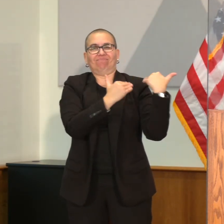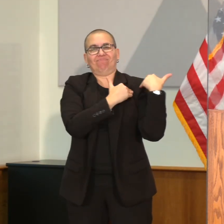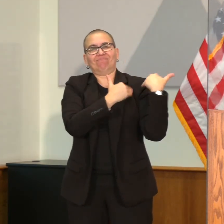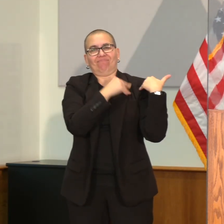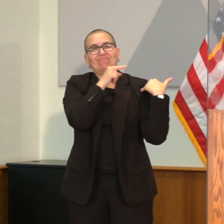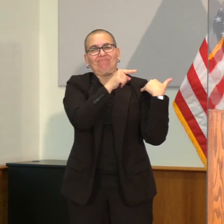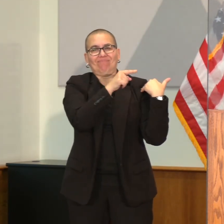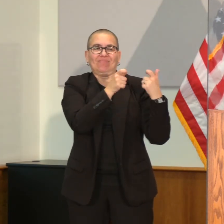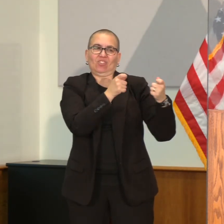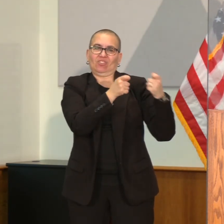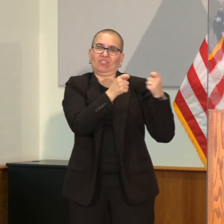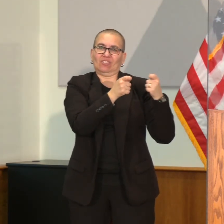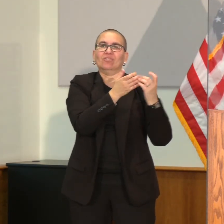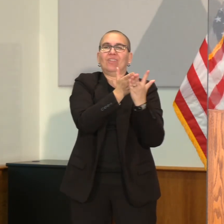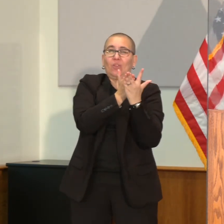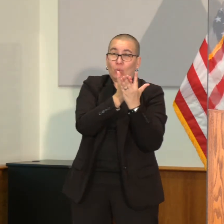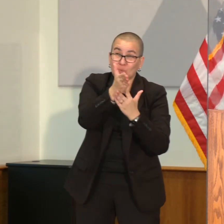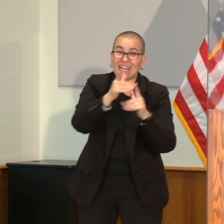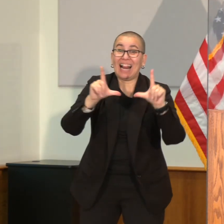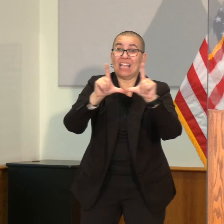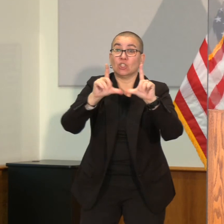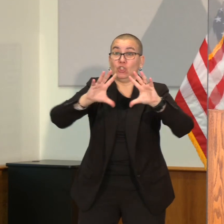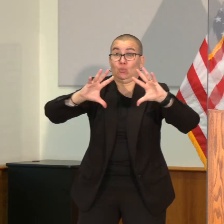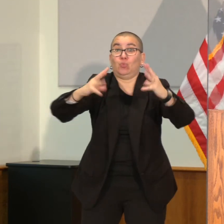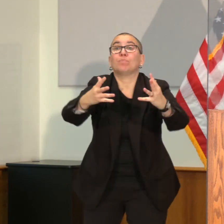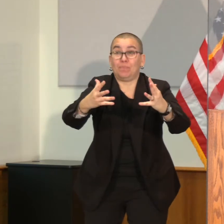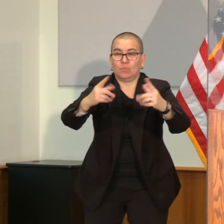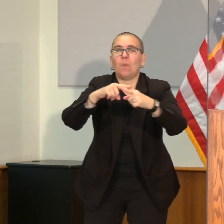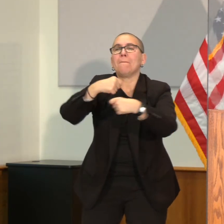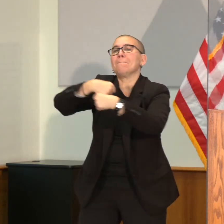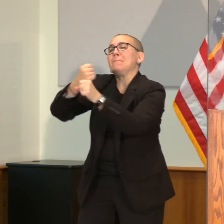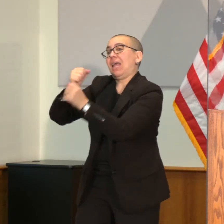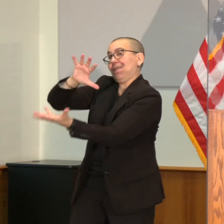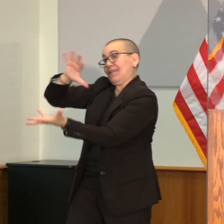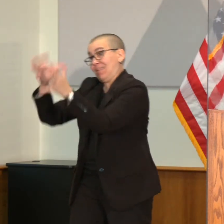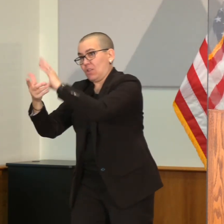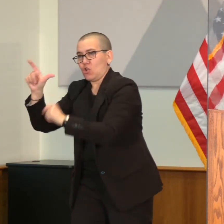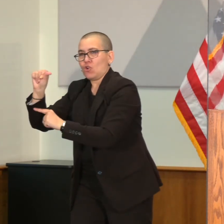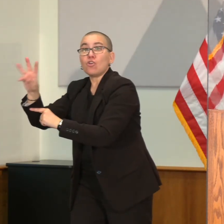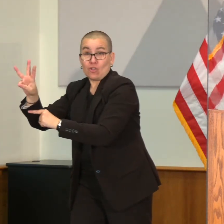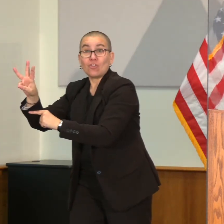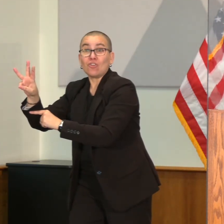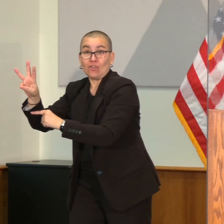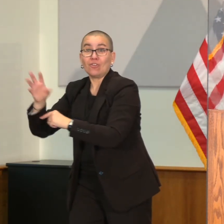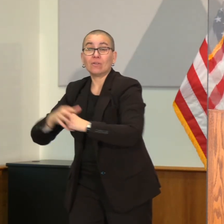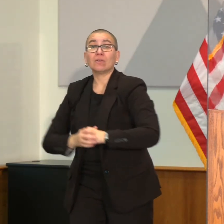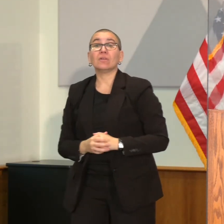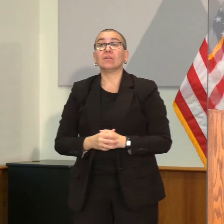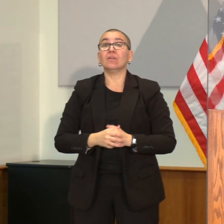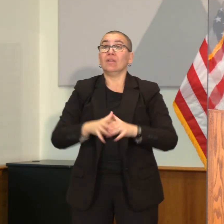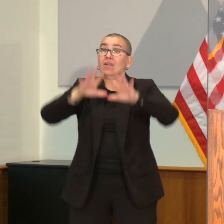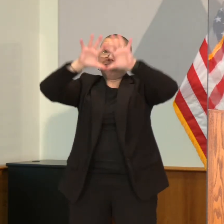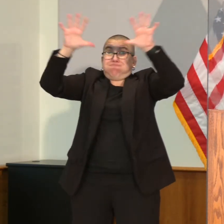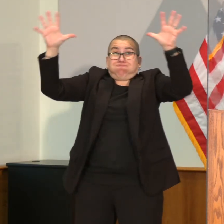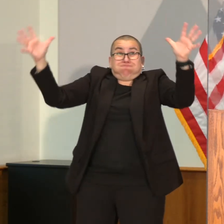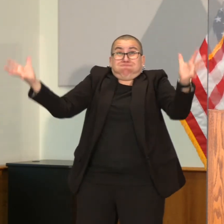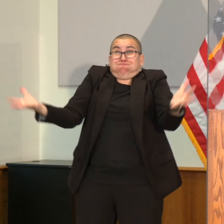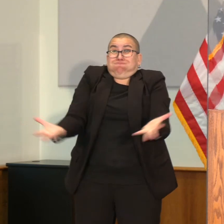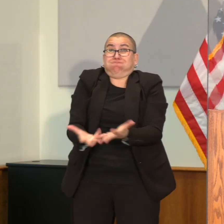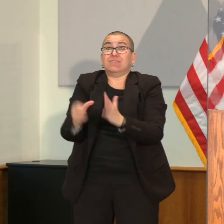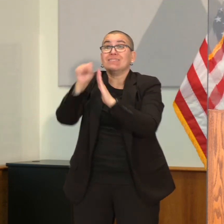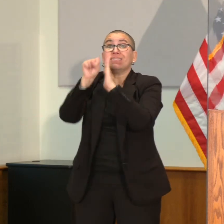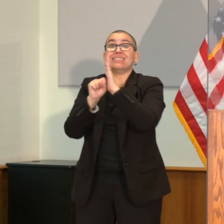changing how we enforce laws. It's a regular but radical notion that our state license should mean